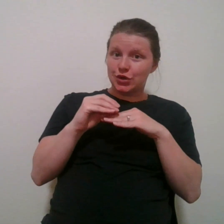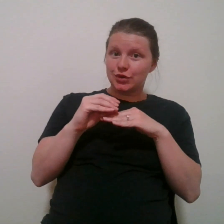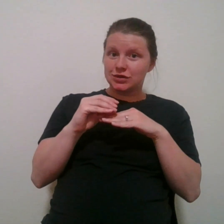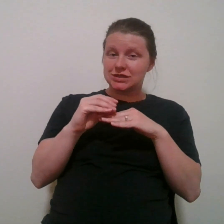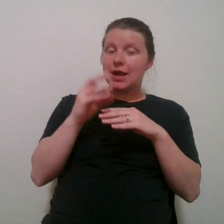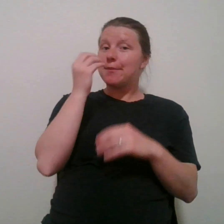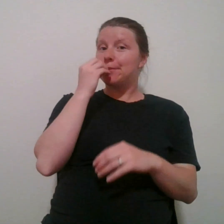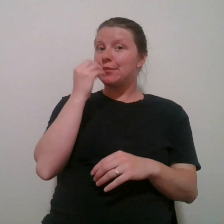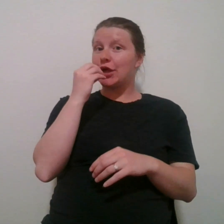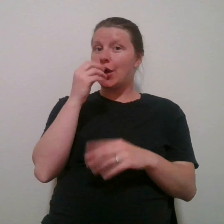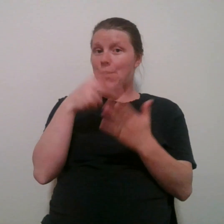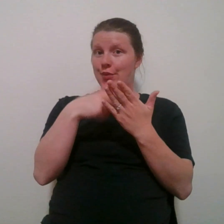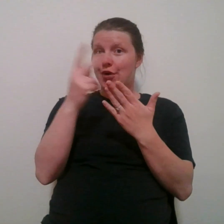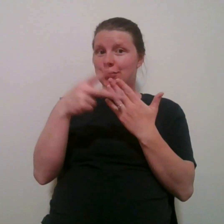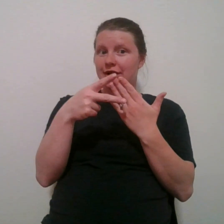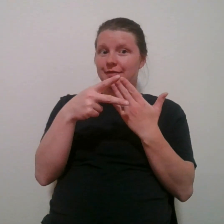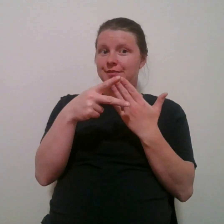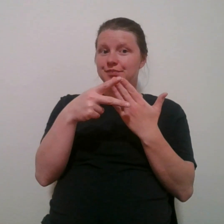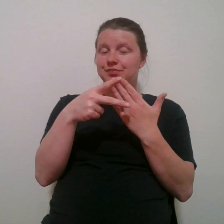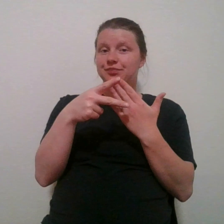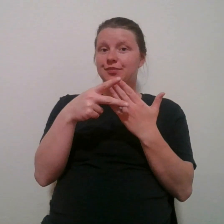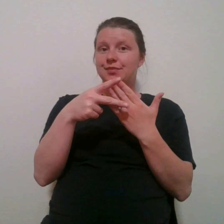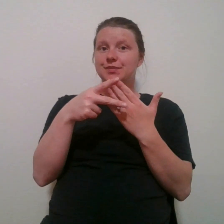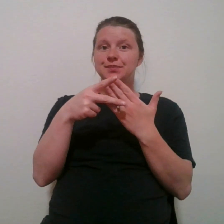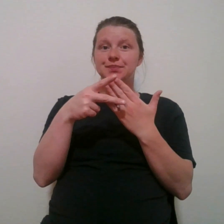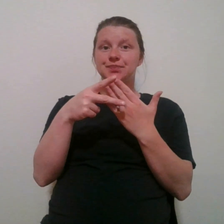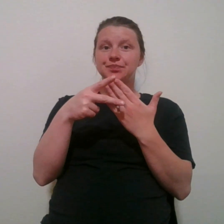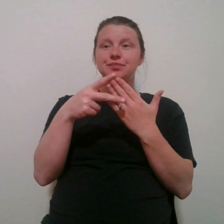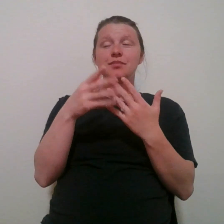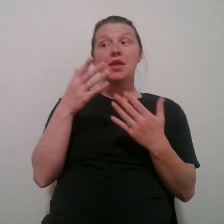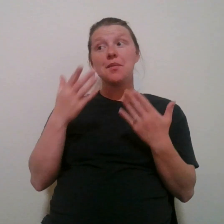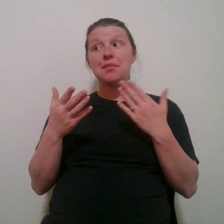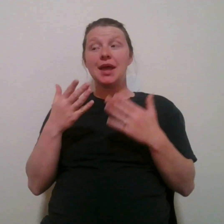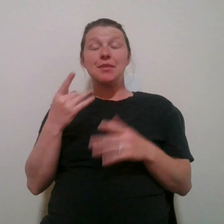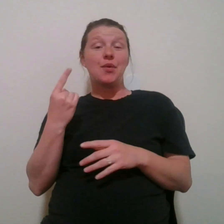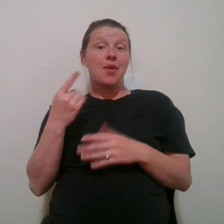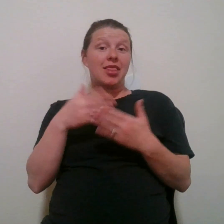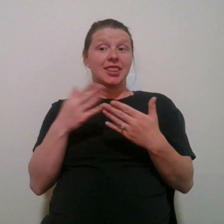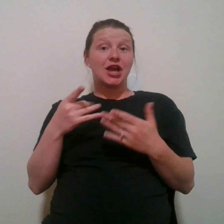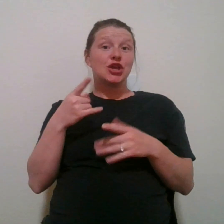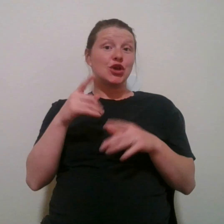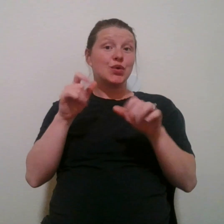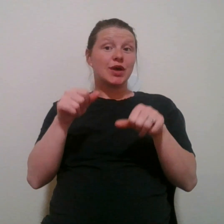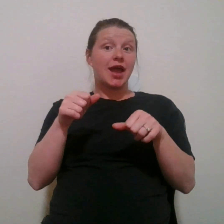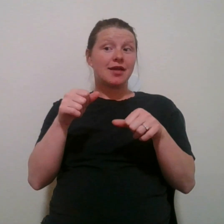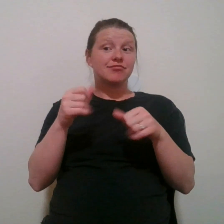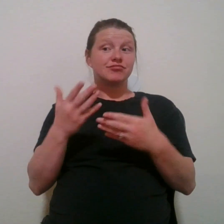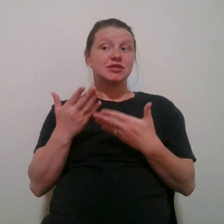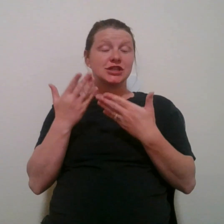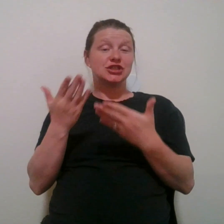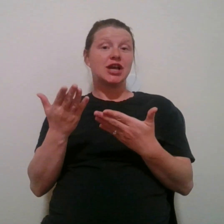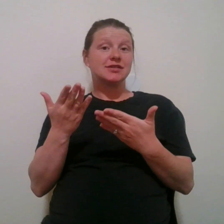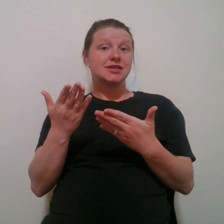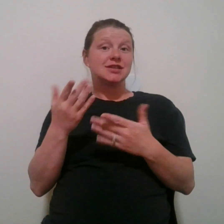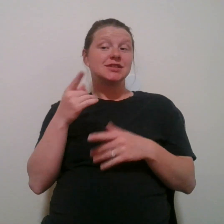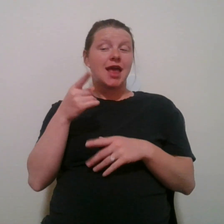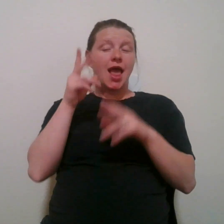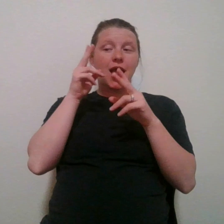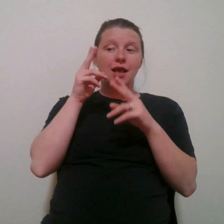meals here at the facility. Perhaps one thing you could also suggest to them is that they look into getting their